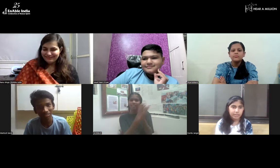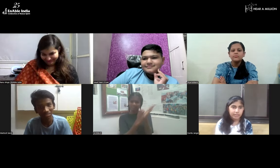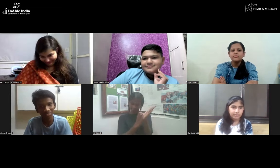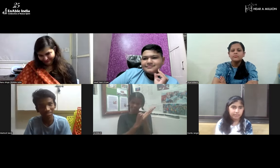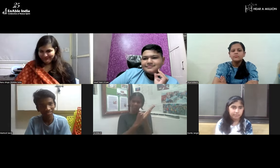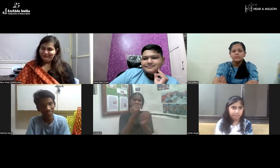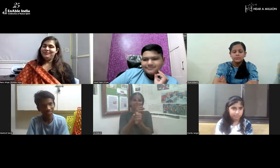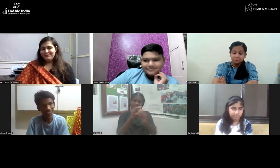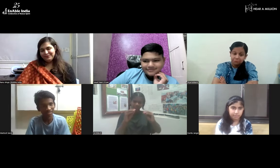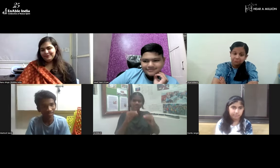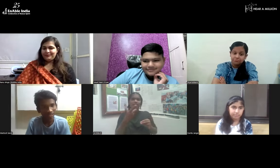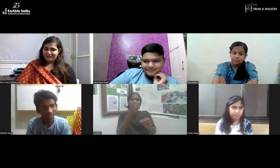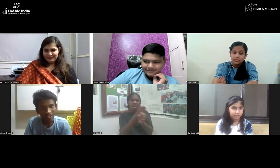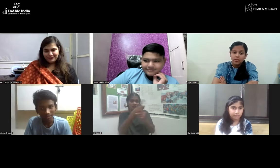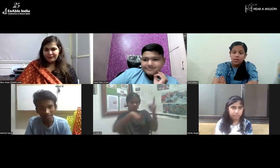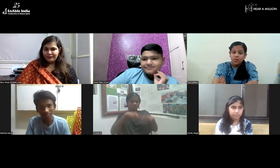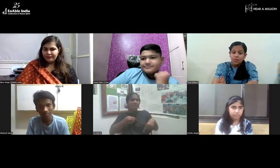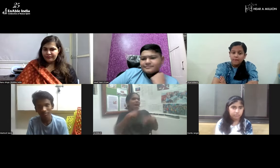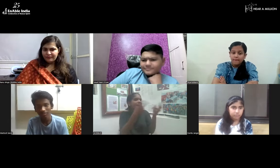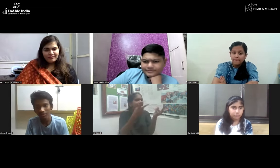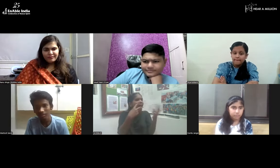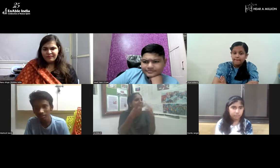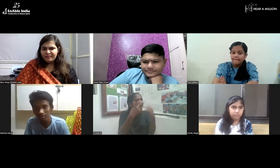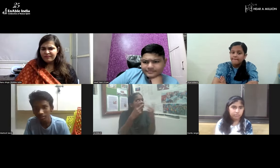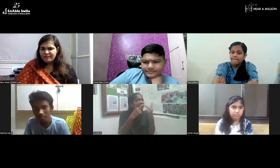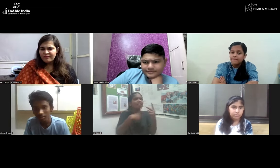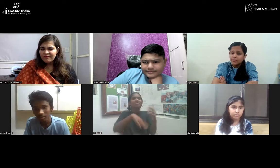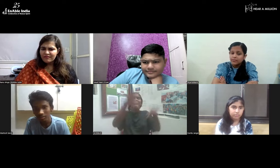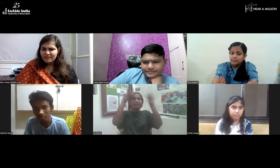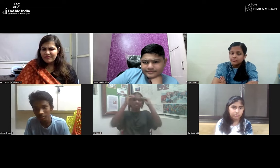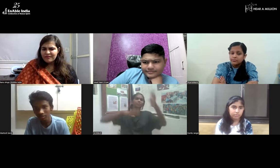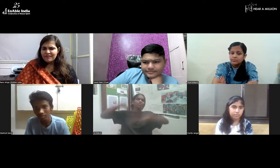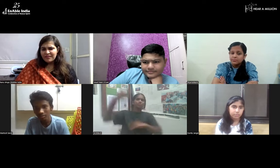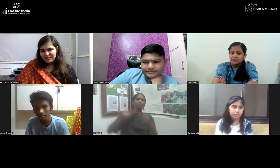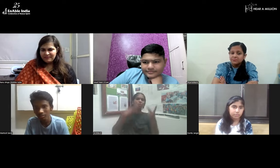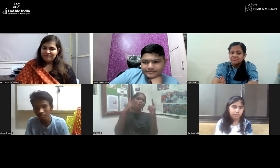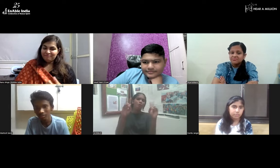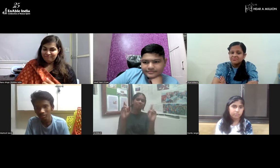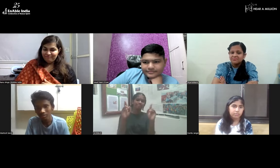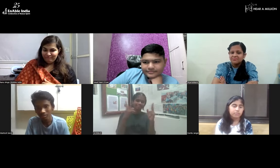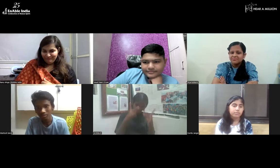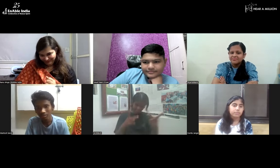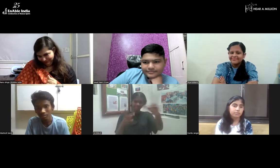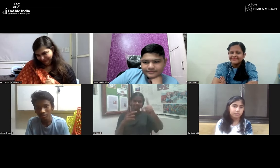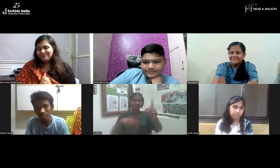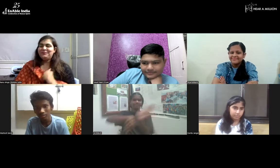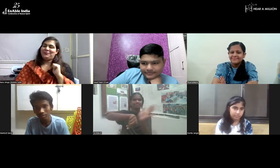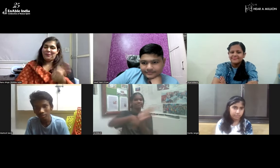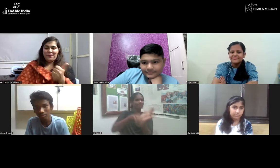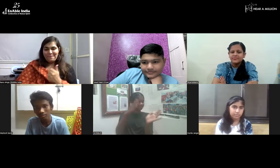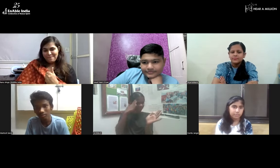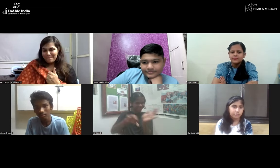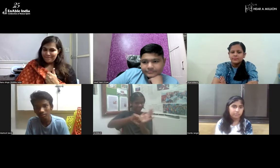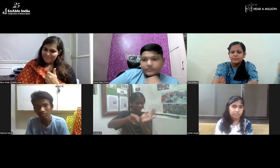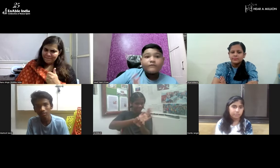So it then causes other ailments like BP and all those things. So it's better that you set your mind How do you right.